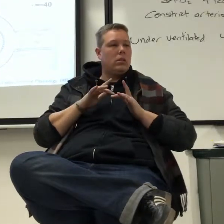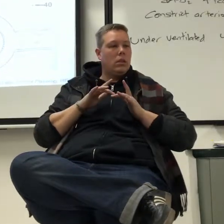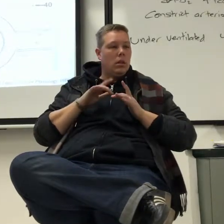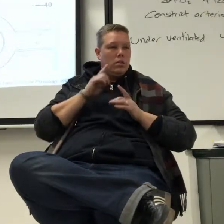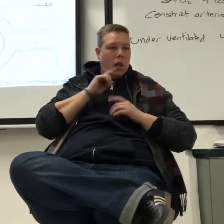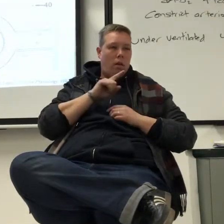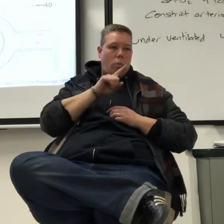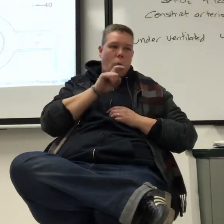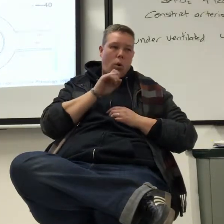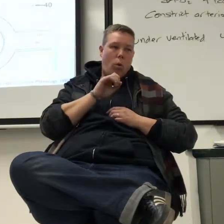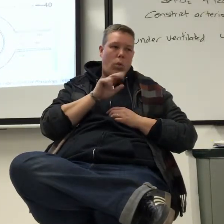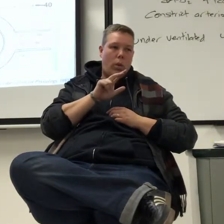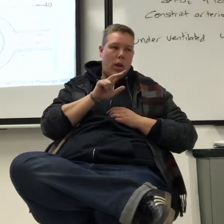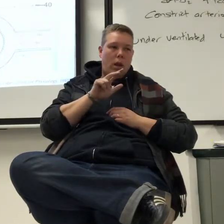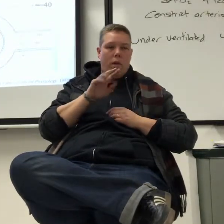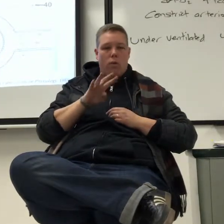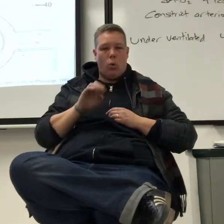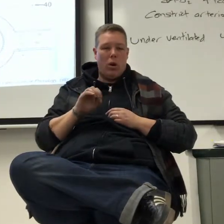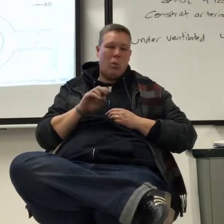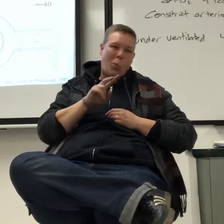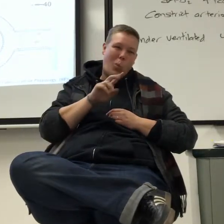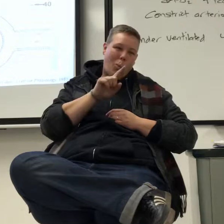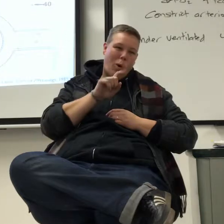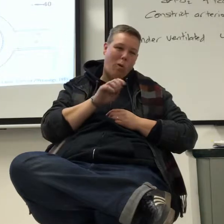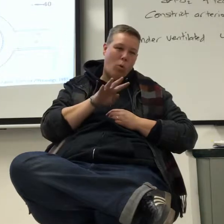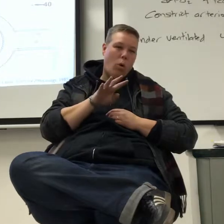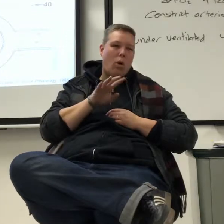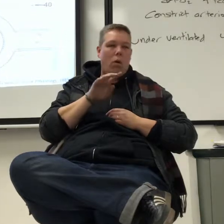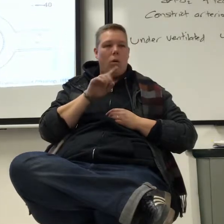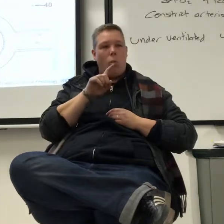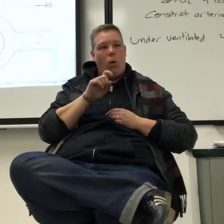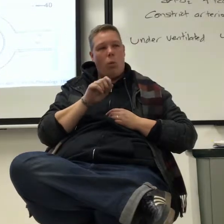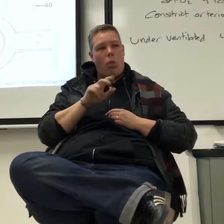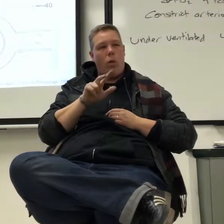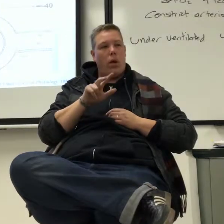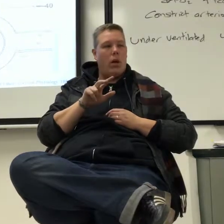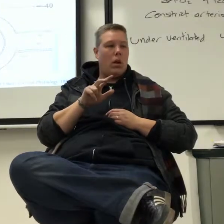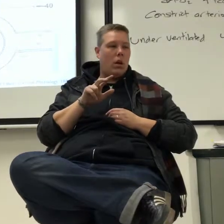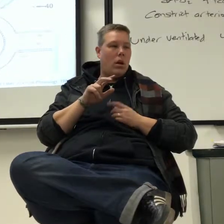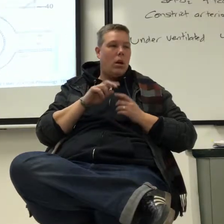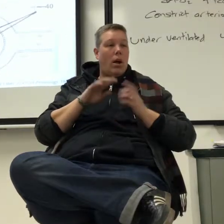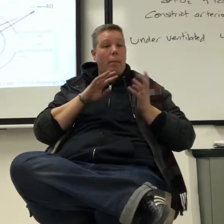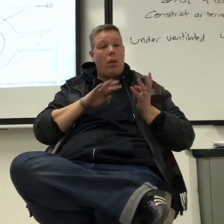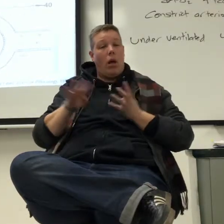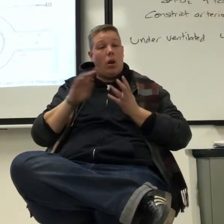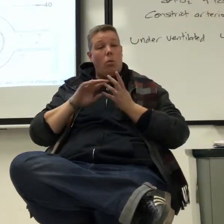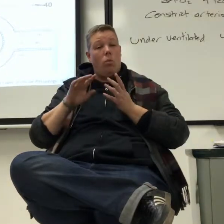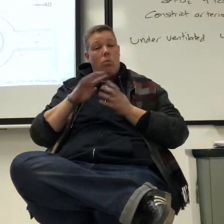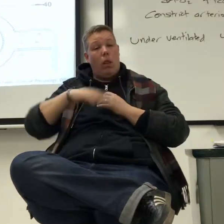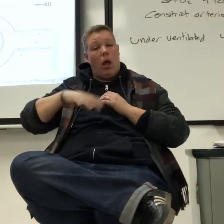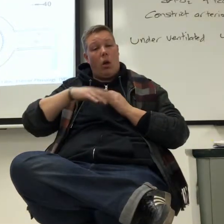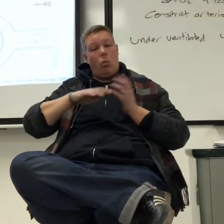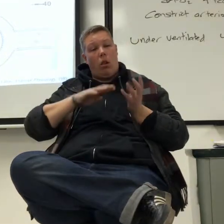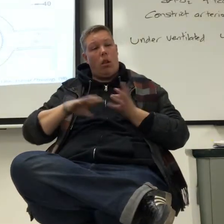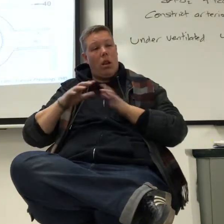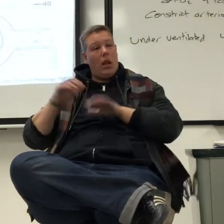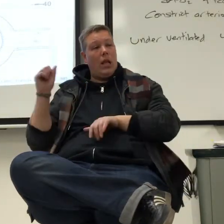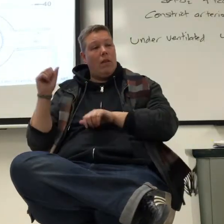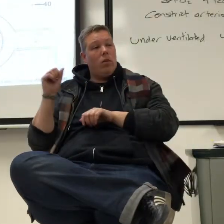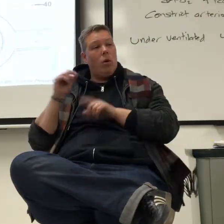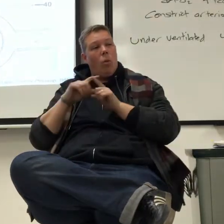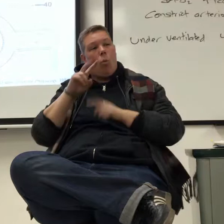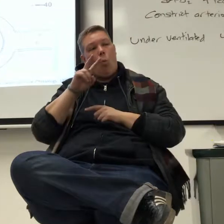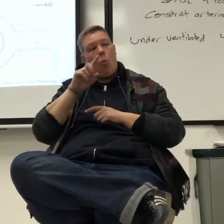on the inside of the alveolar space. You make your exchanges, blood leaves 103.40, okay? So the exchanges